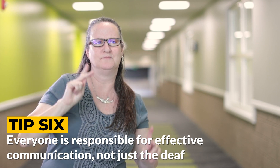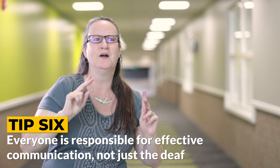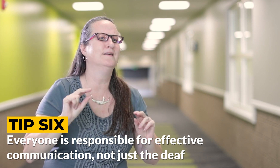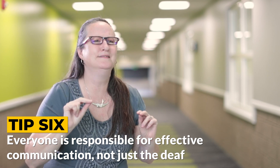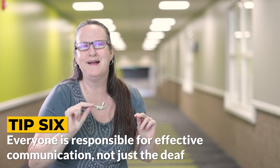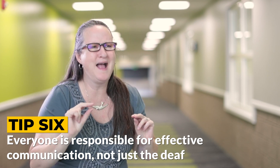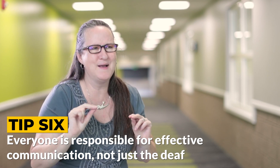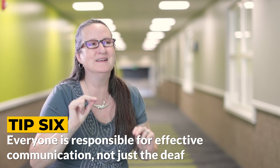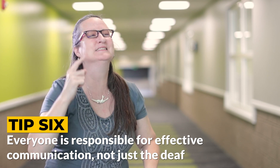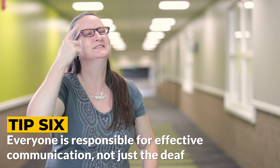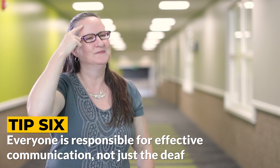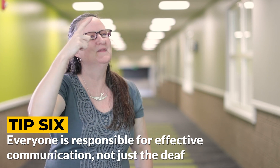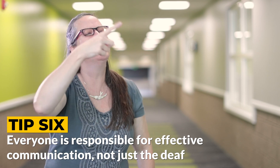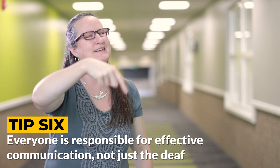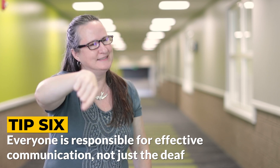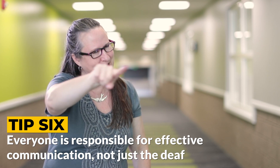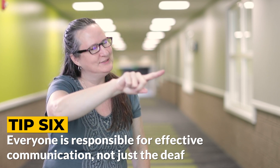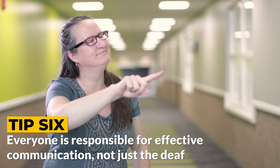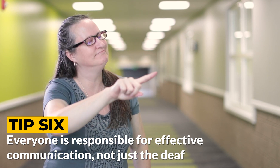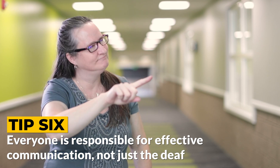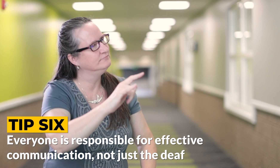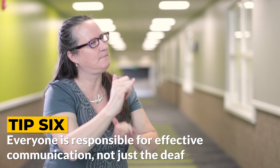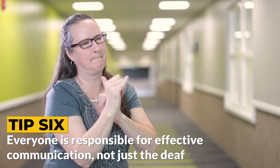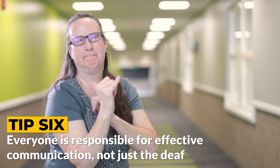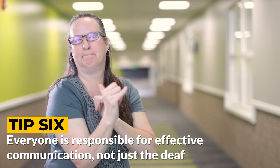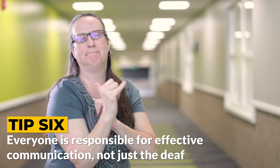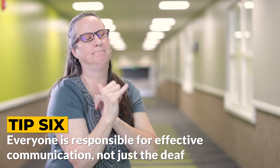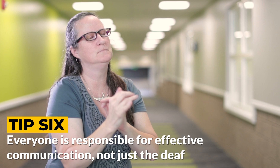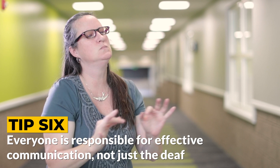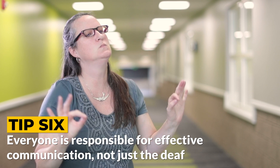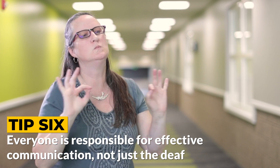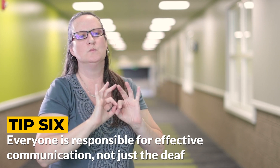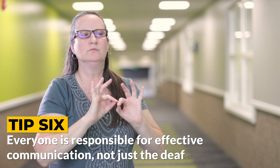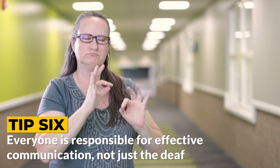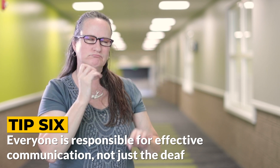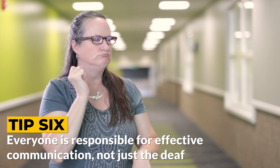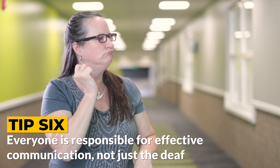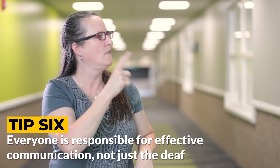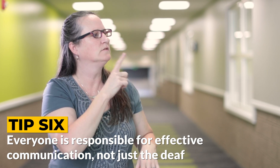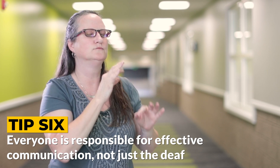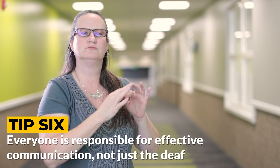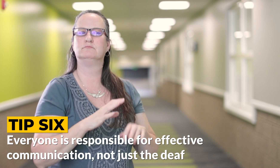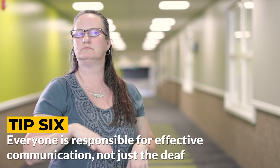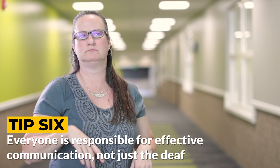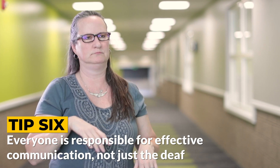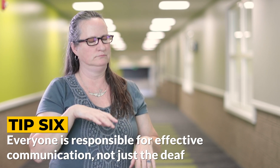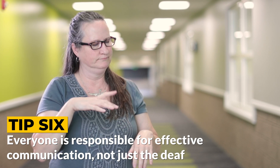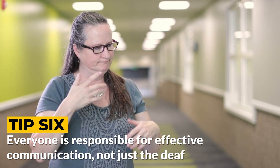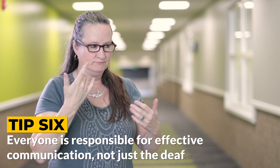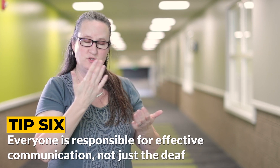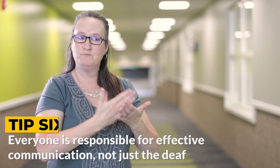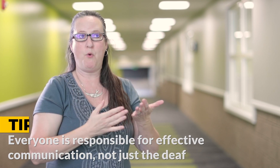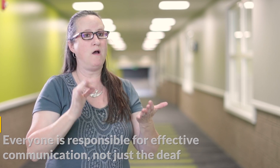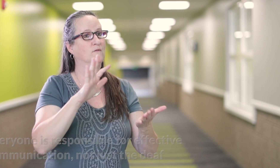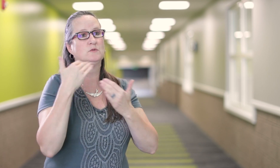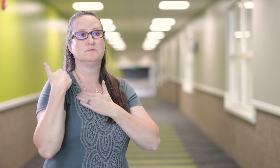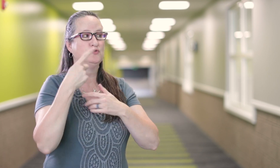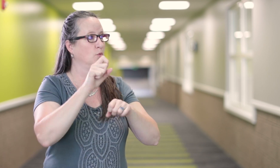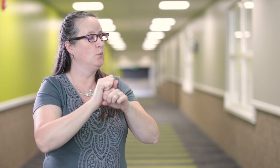the deaf. No, it's for us to have a conversation, to communicate. So request that interpreter yourself. It's part